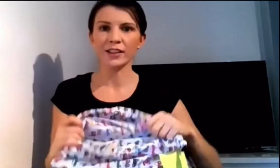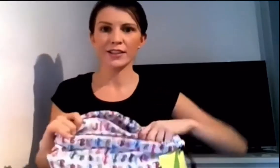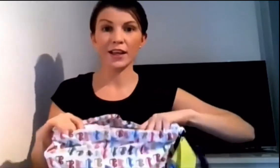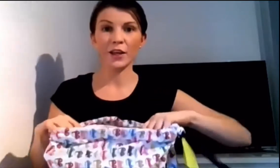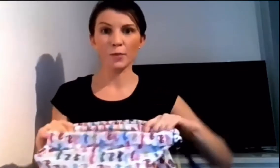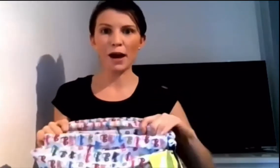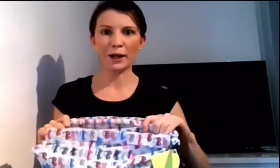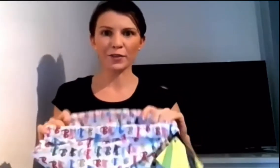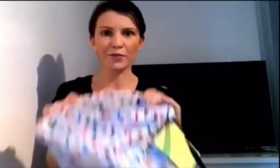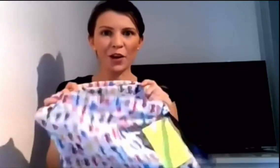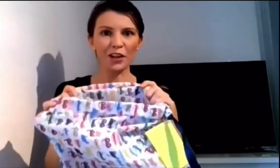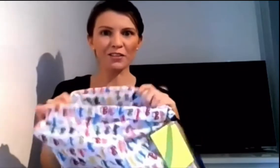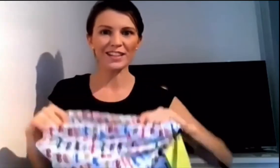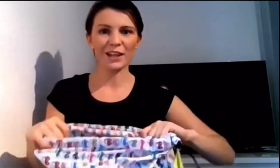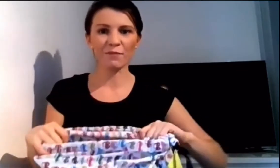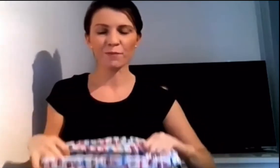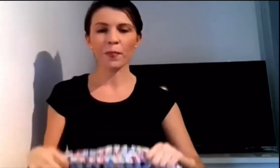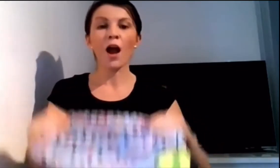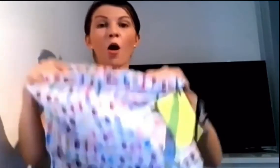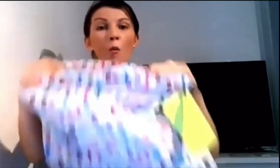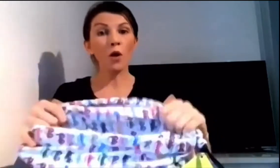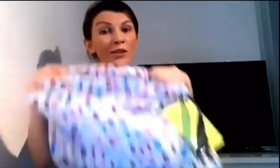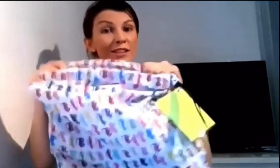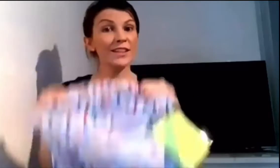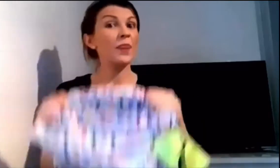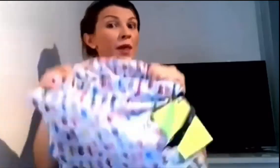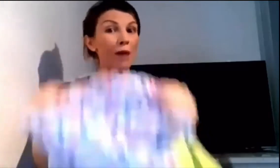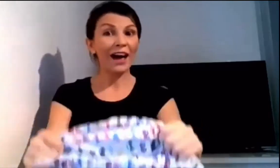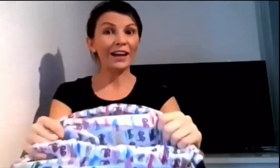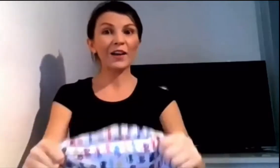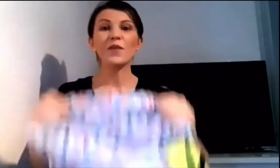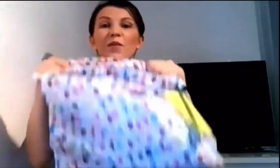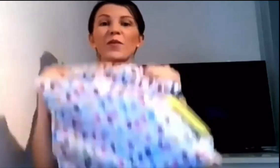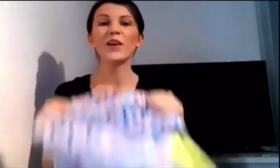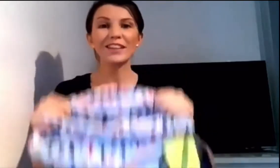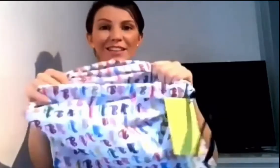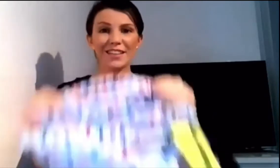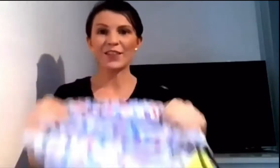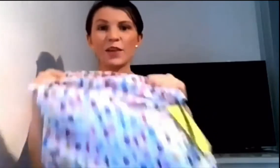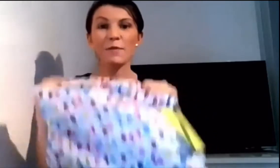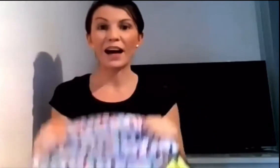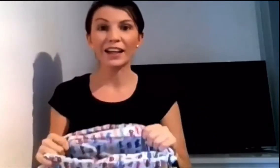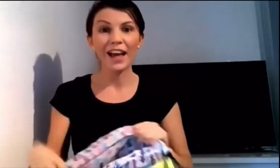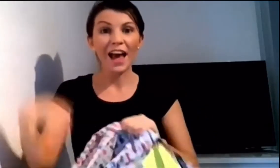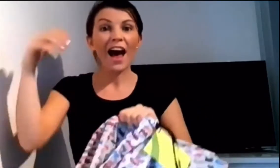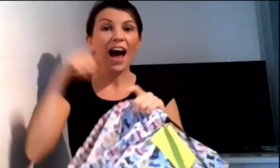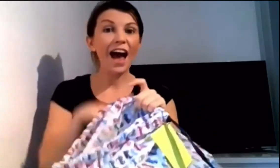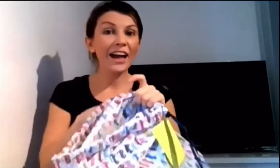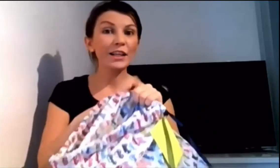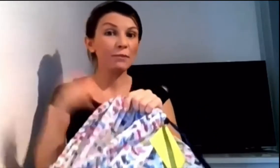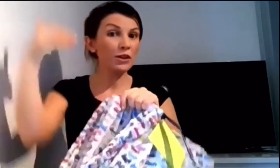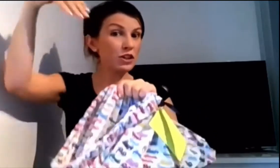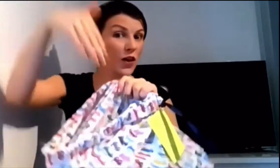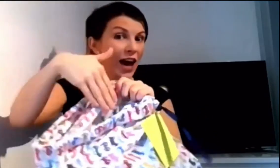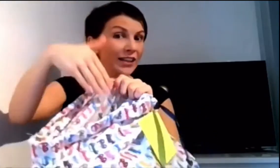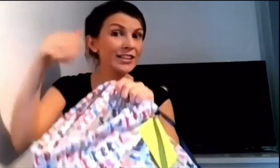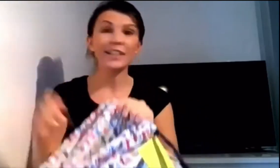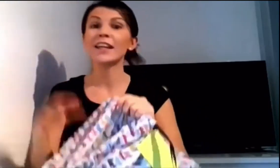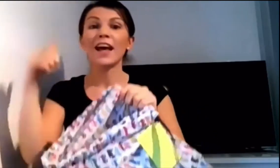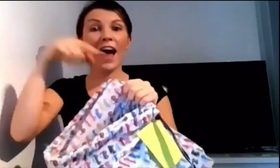the bag. Are you ready? What's in the bag? What's in the bag? Alice, put your hand in. Alice,